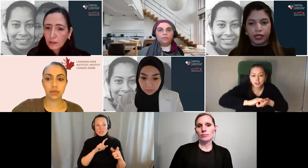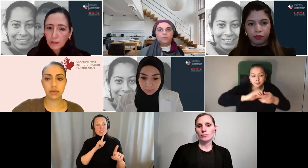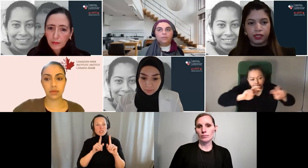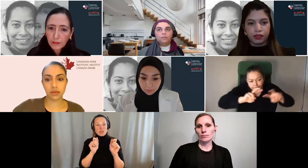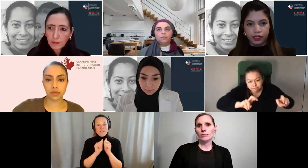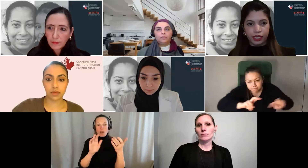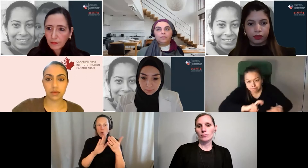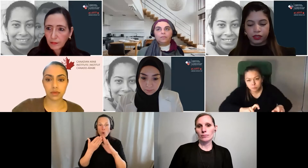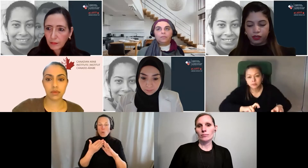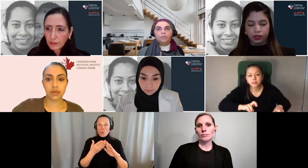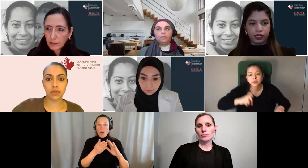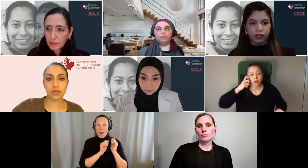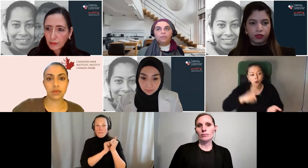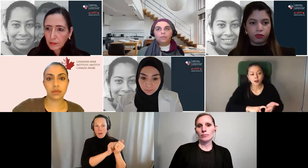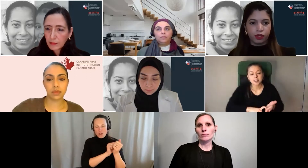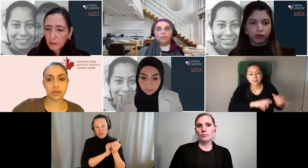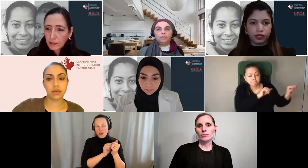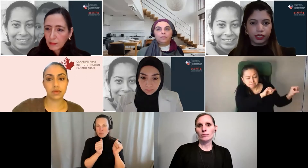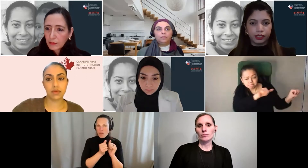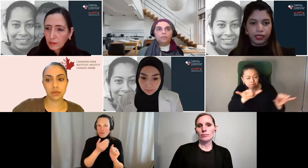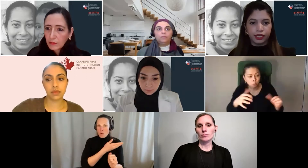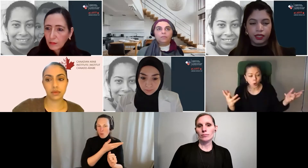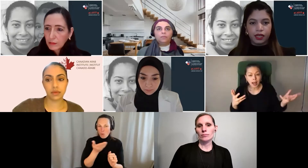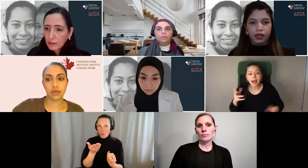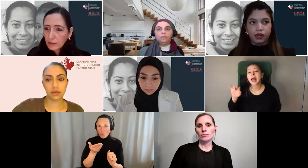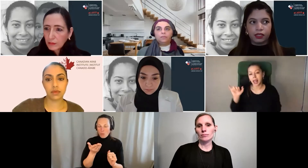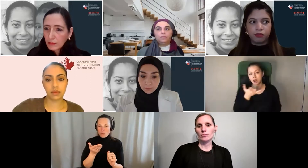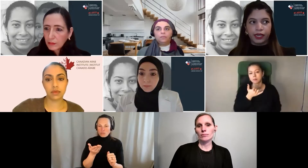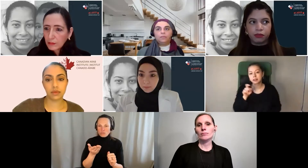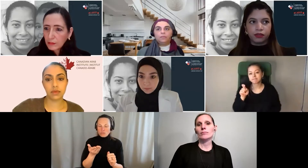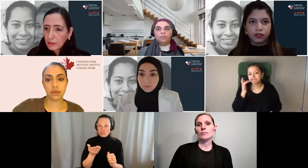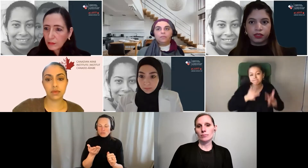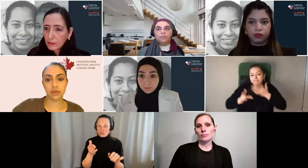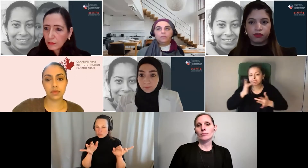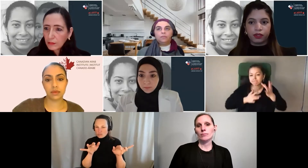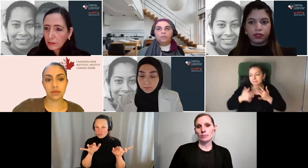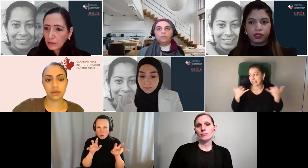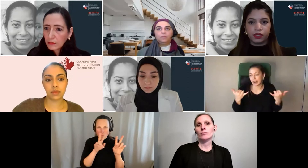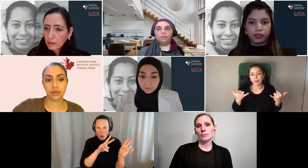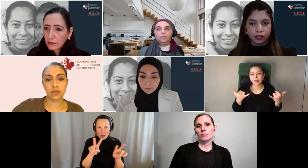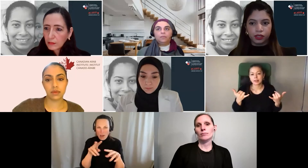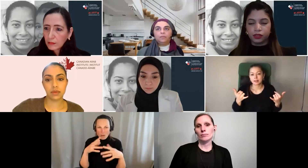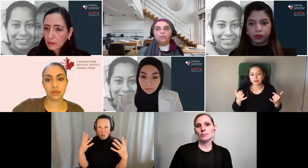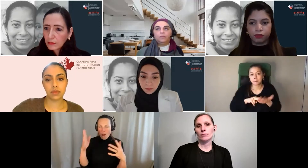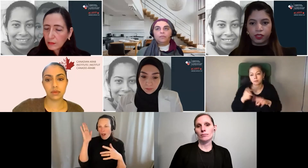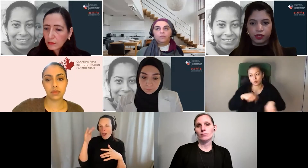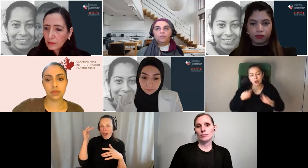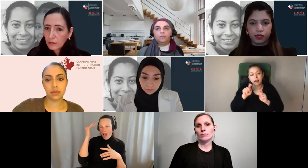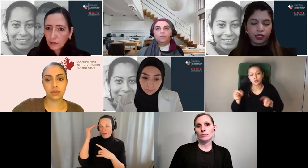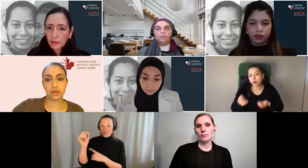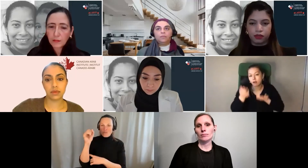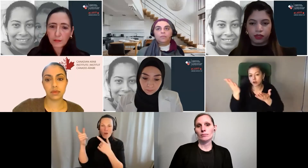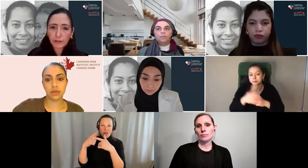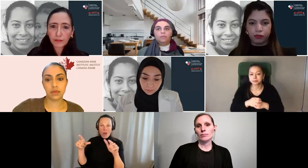was Arabic is the language that needs to be offered currently. And backed by research, we found, in addition to